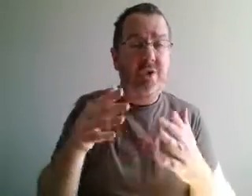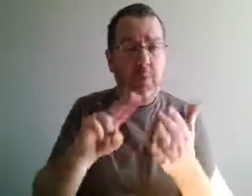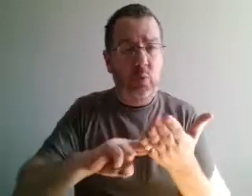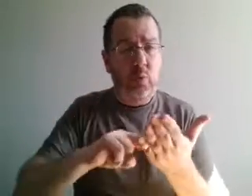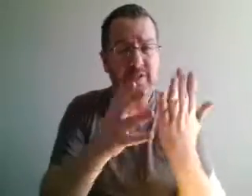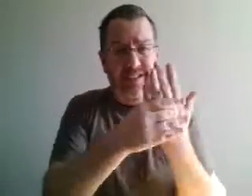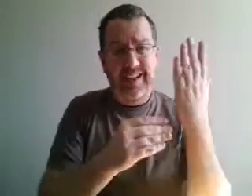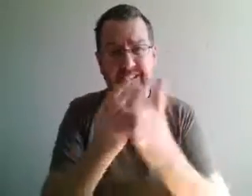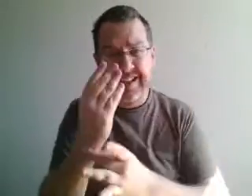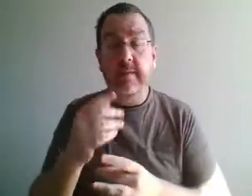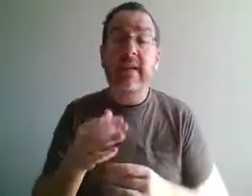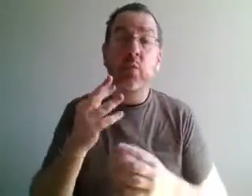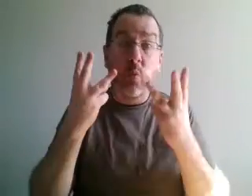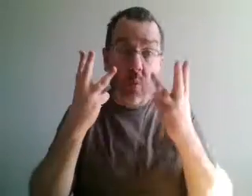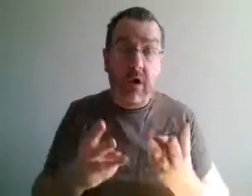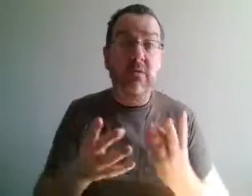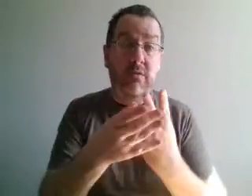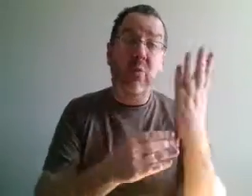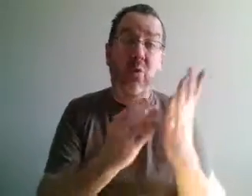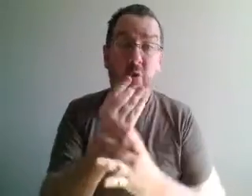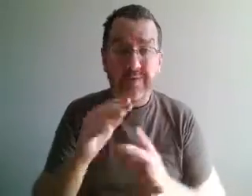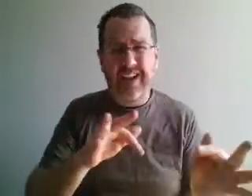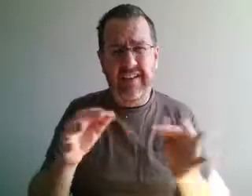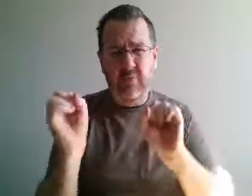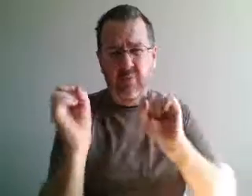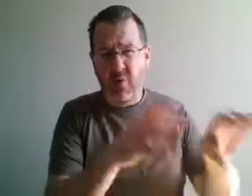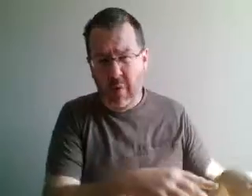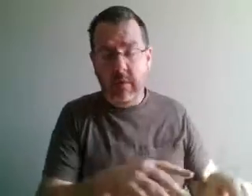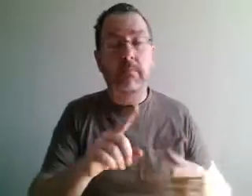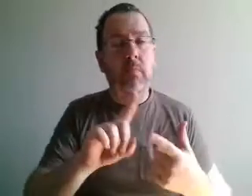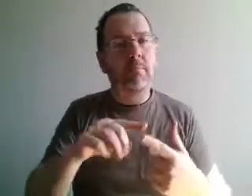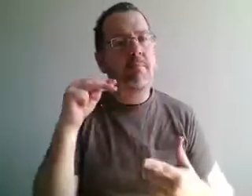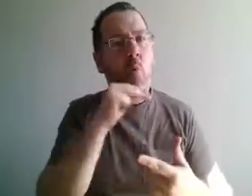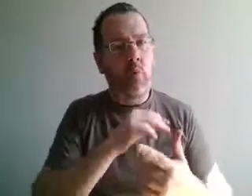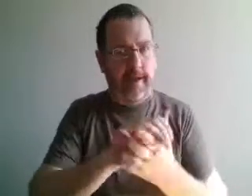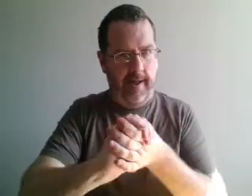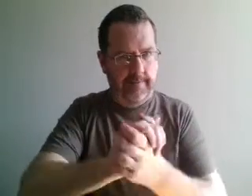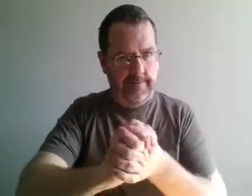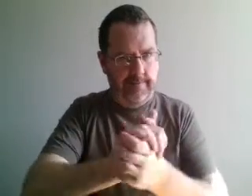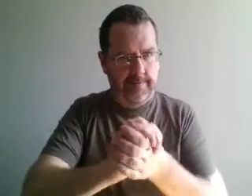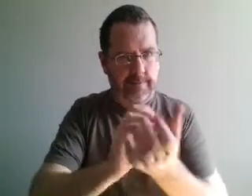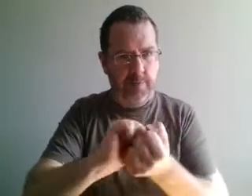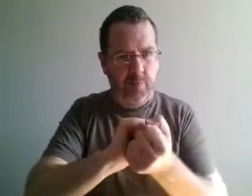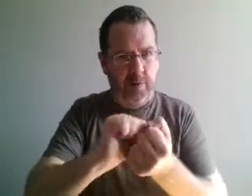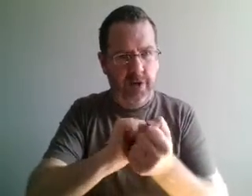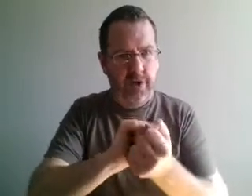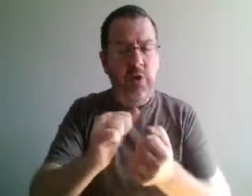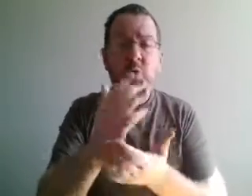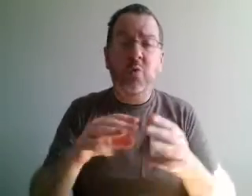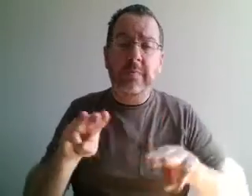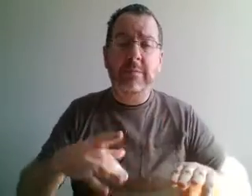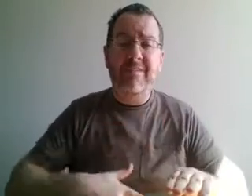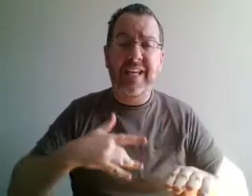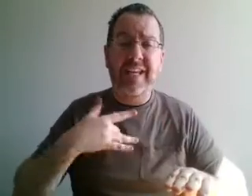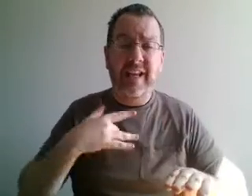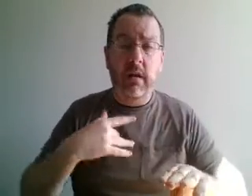your hands. People have said maybe they should wash the the wrappings on them. I mean, my advice would use your